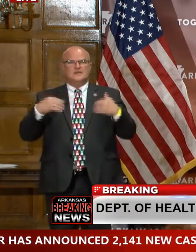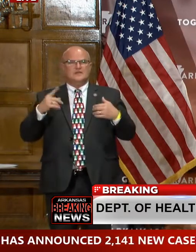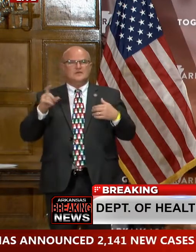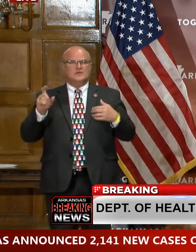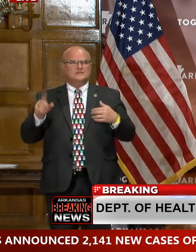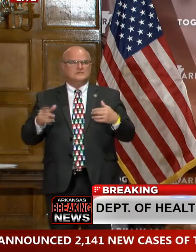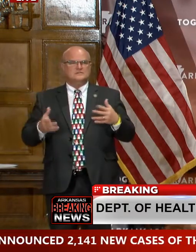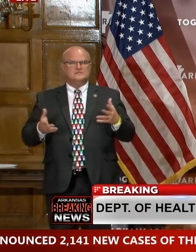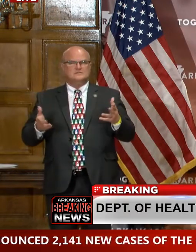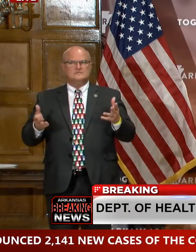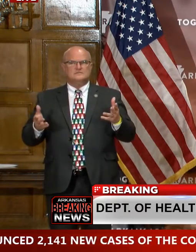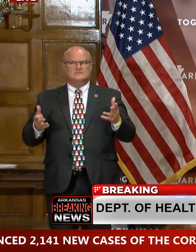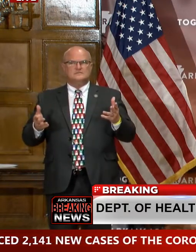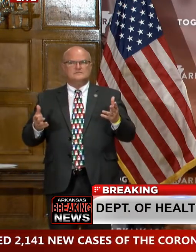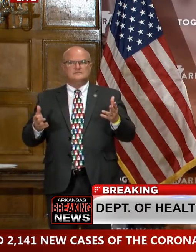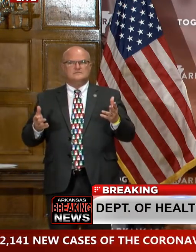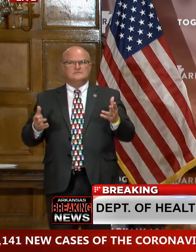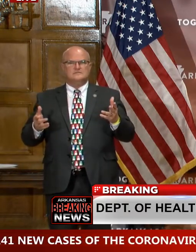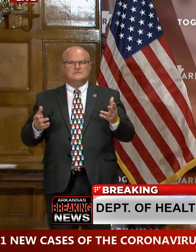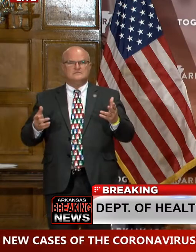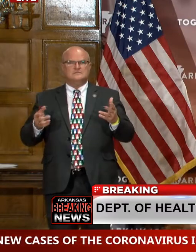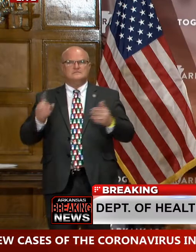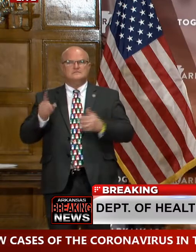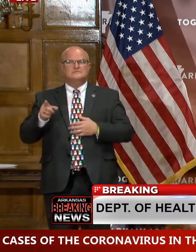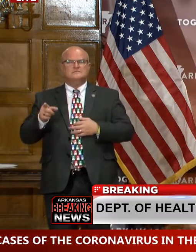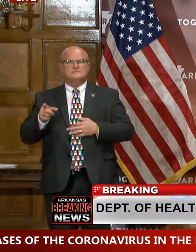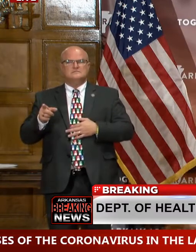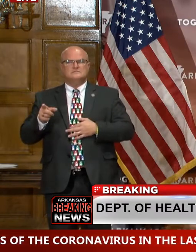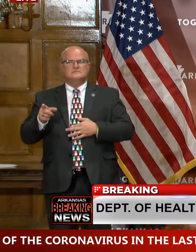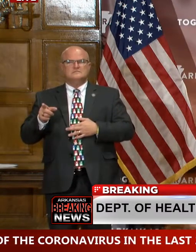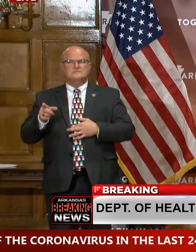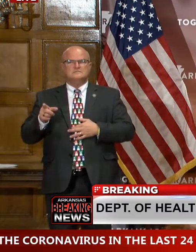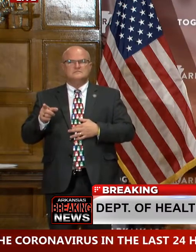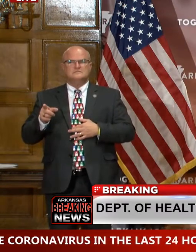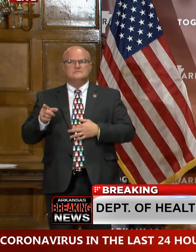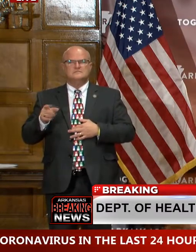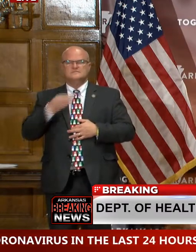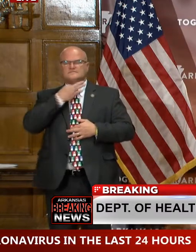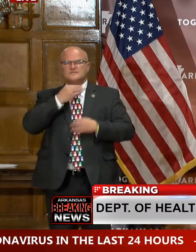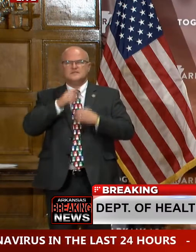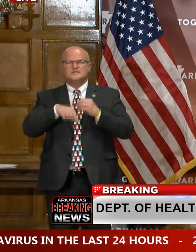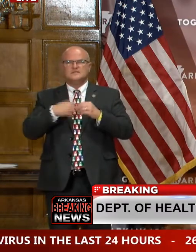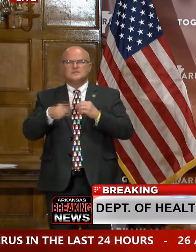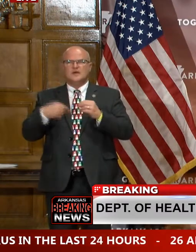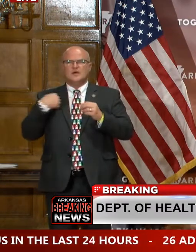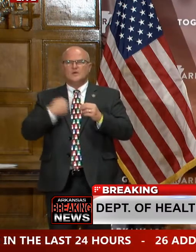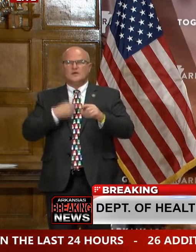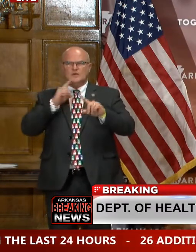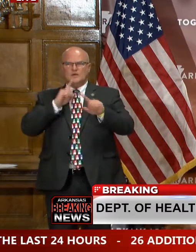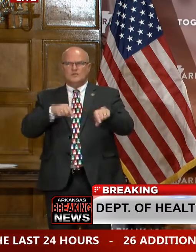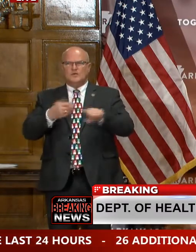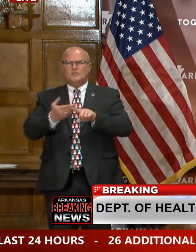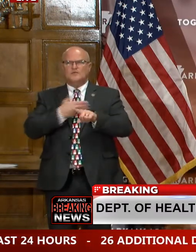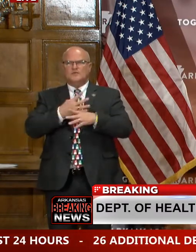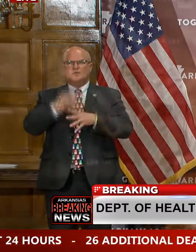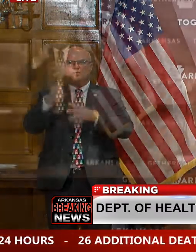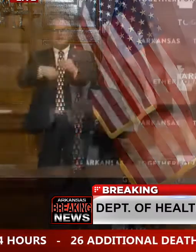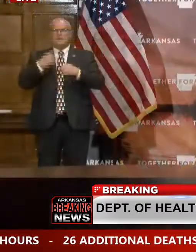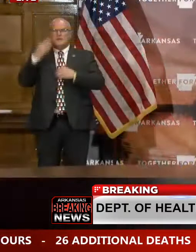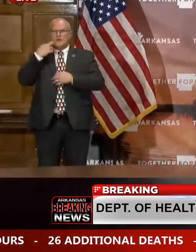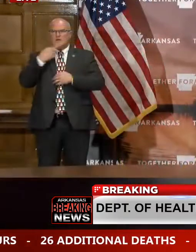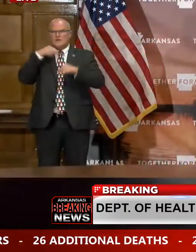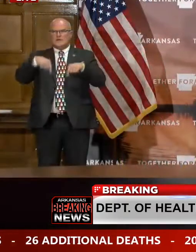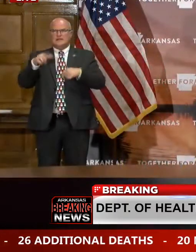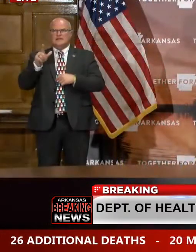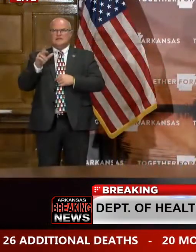question. I did have a follow-up. Oh, yeah. Curious about, we reported before the weekend about a restaurant here in